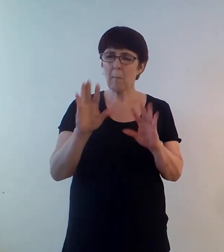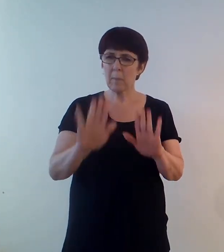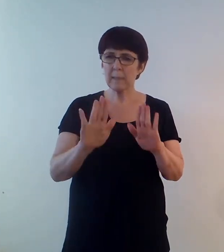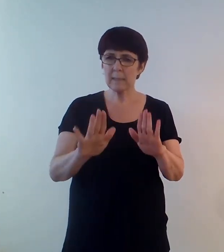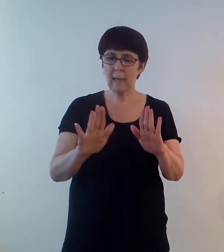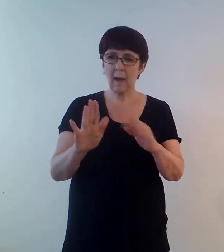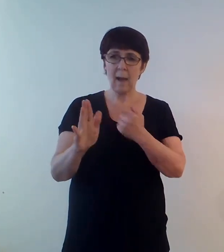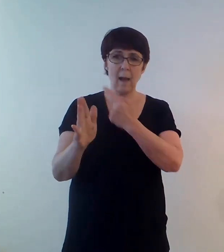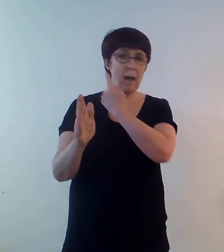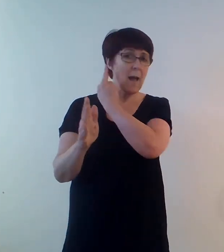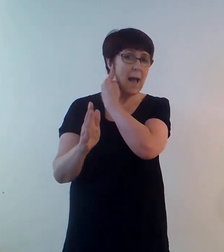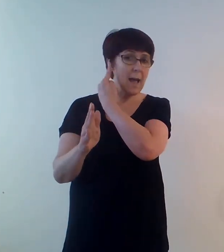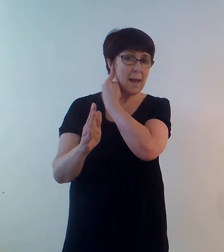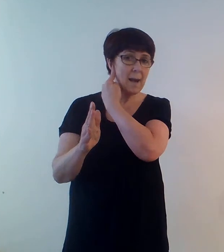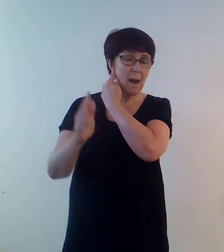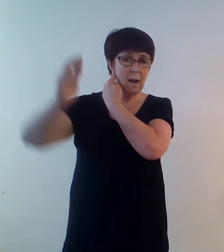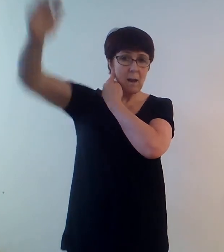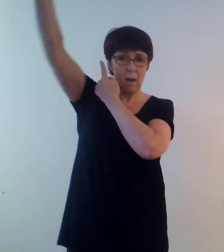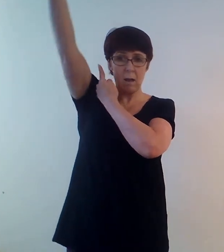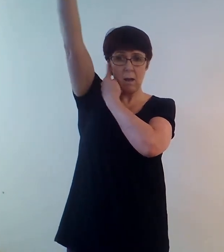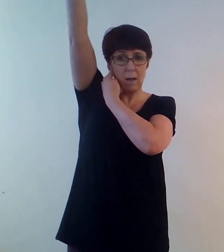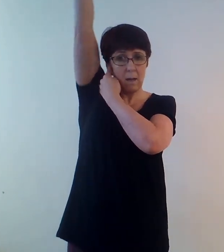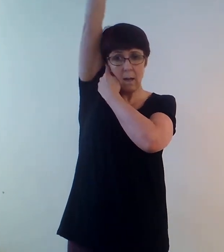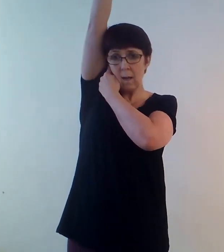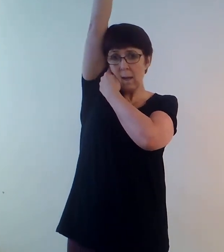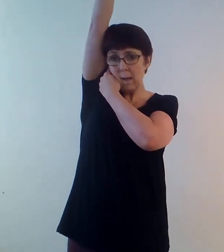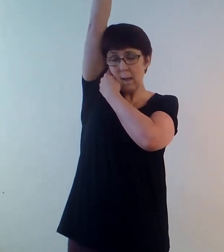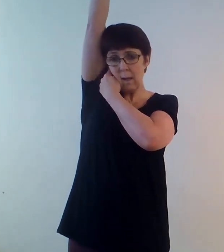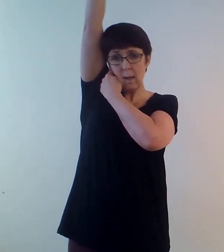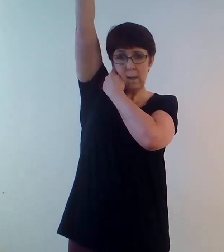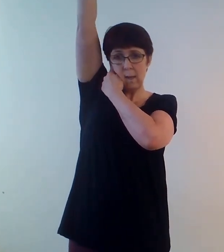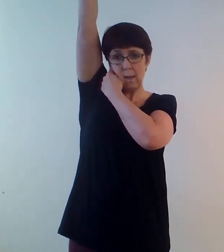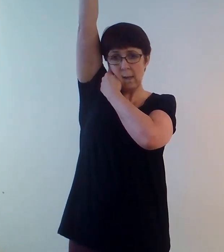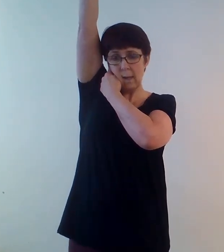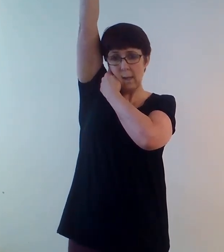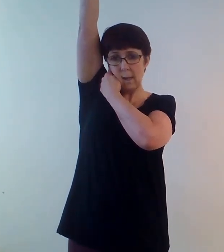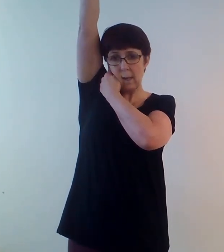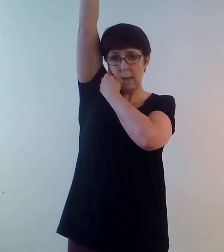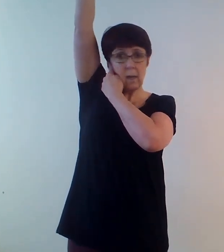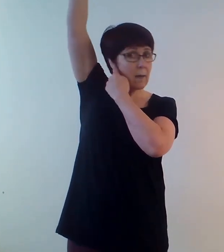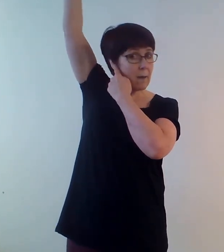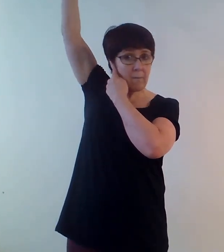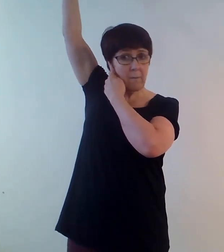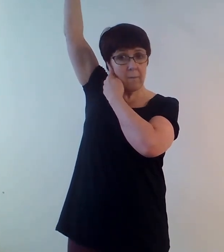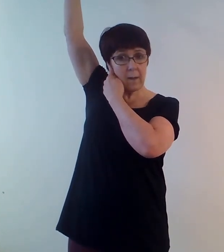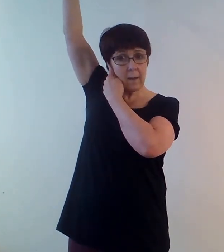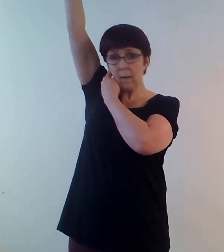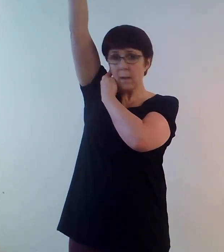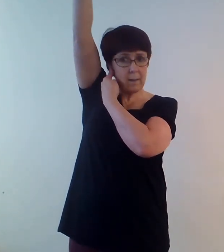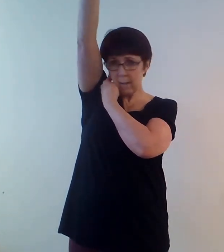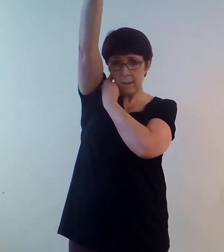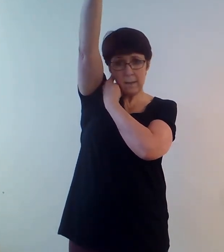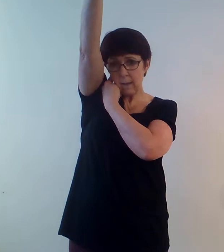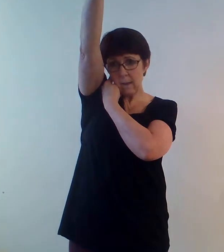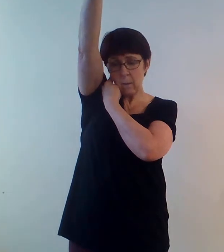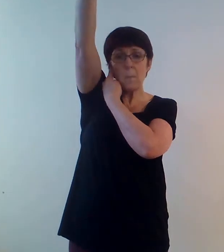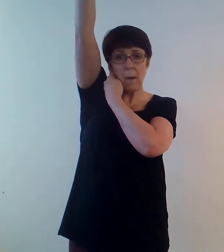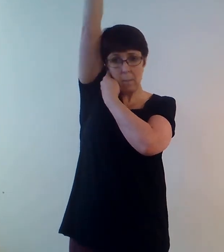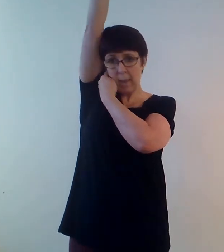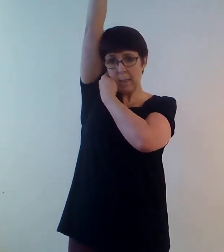we can't see our ears at all. Our head's tucked under, completely disappears to the shoulders. The chest is sucked under and rounded. And